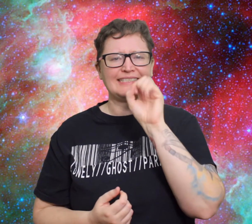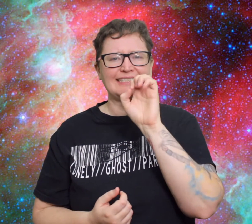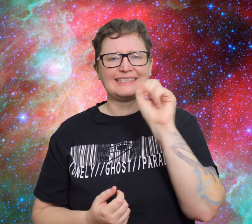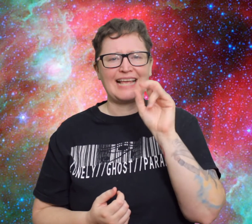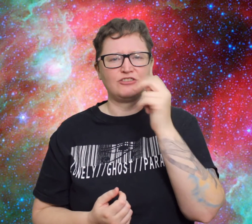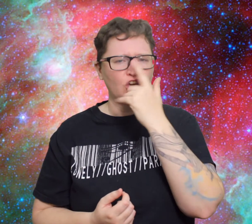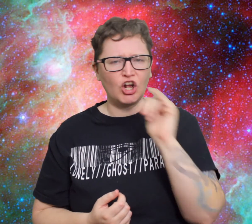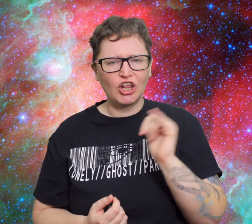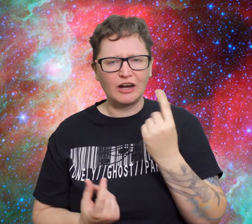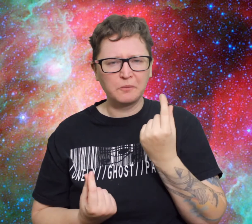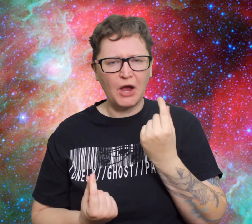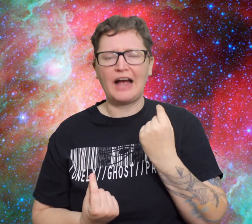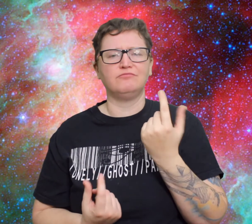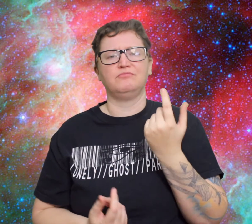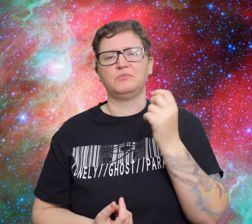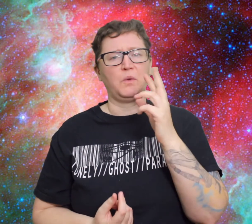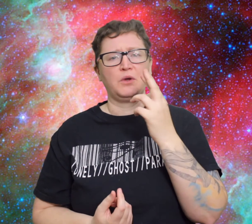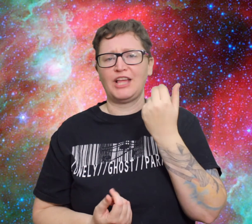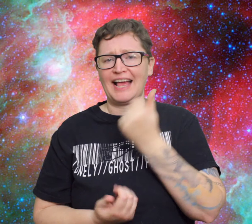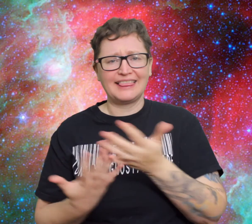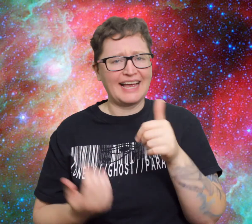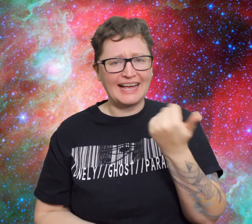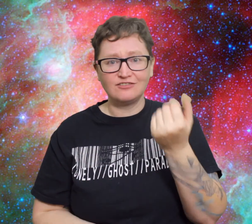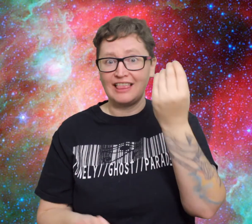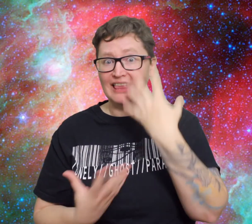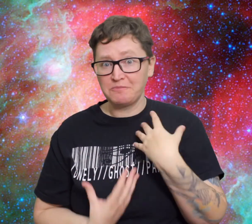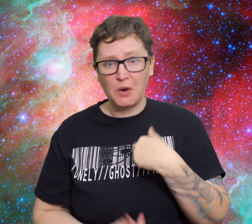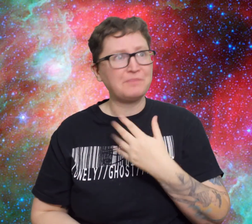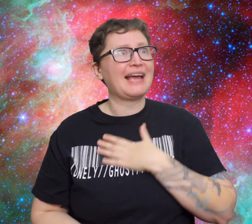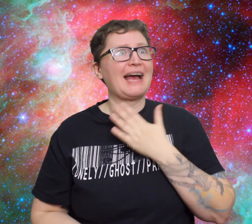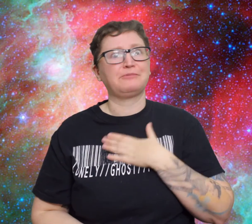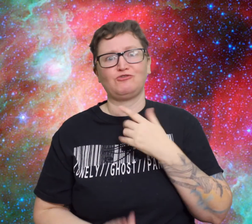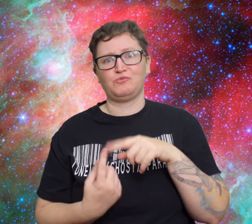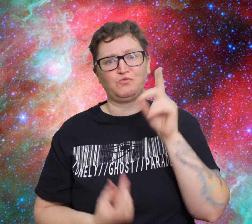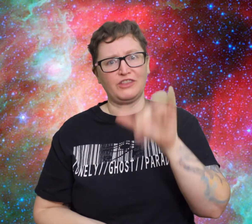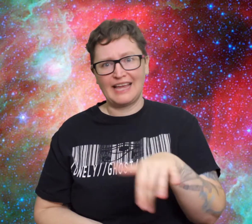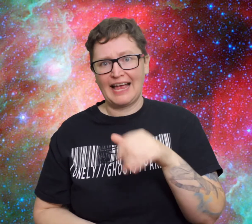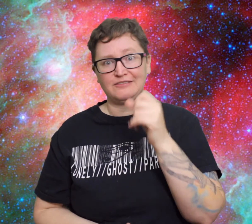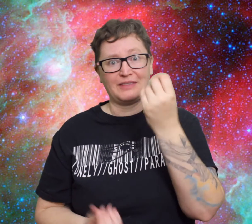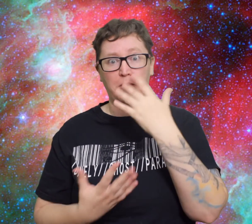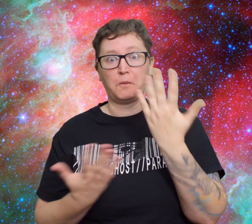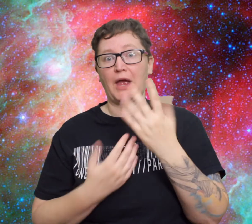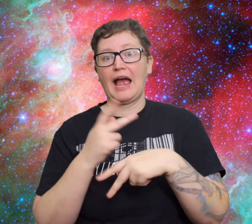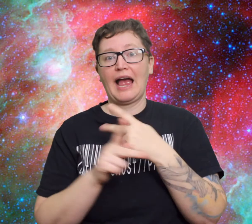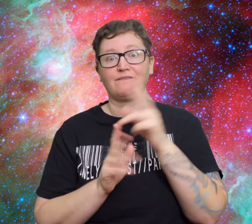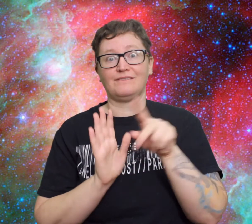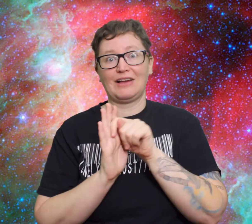want to maybe see what a session looks like, or just anything, let me know. I'm more than happy to do that. Let